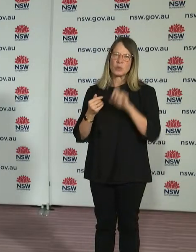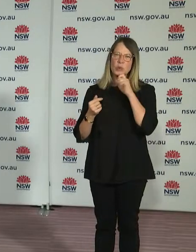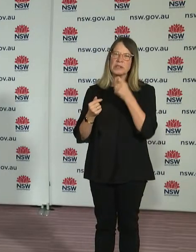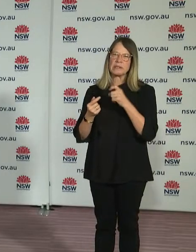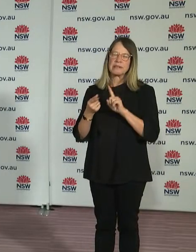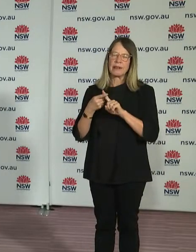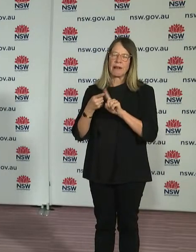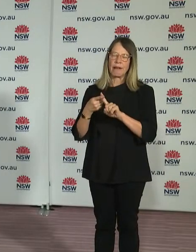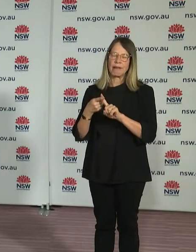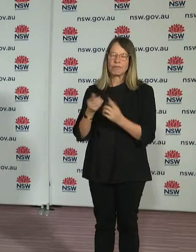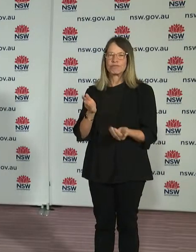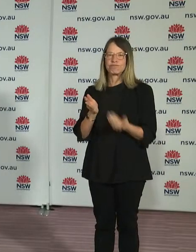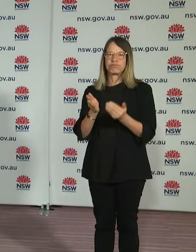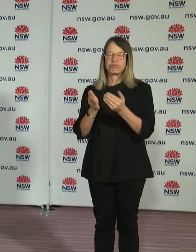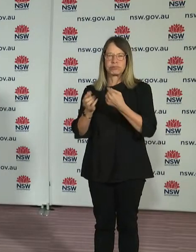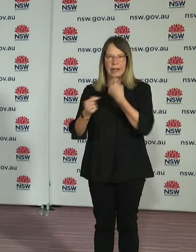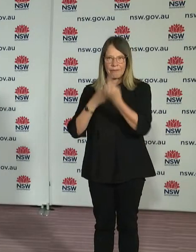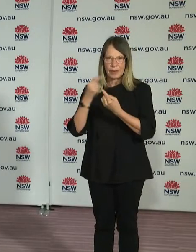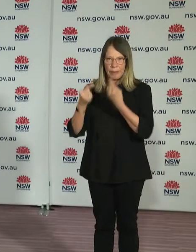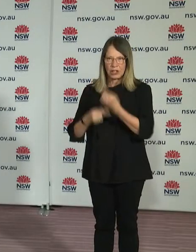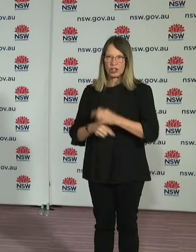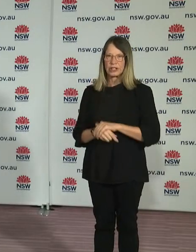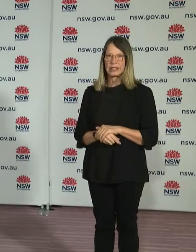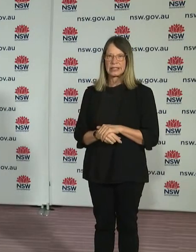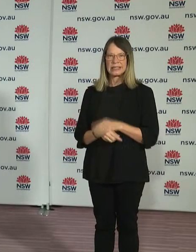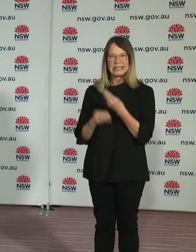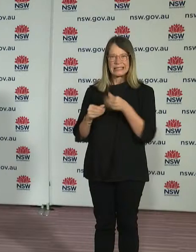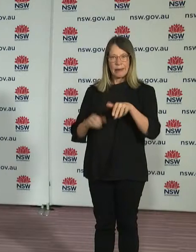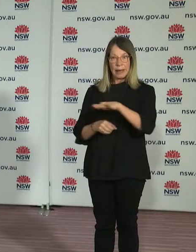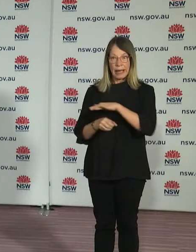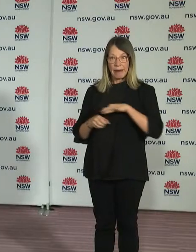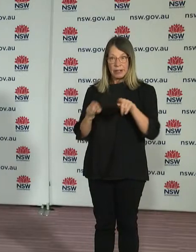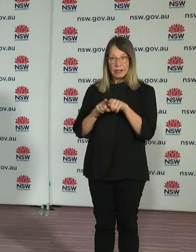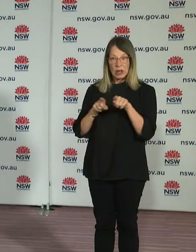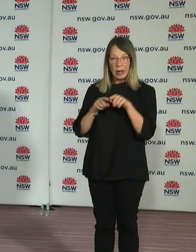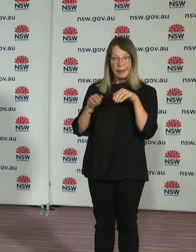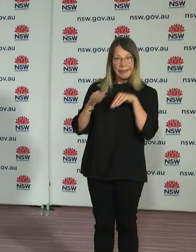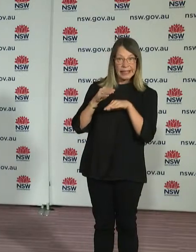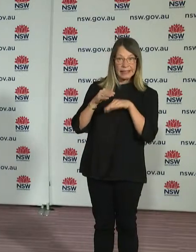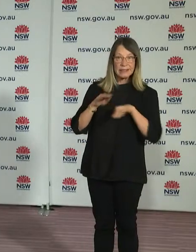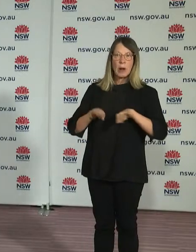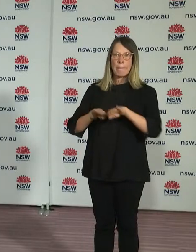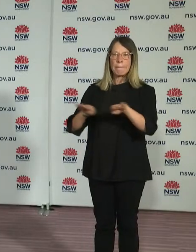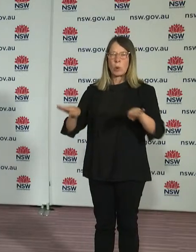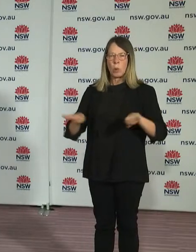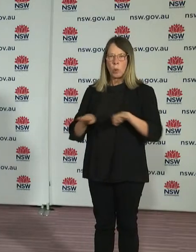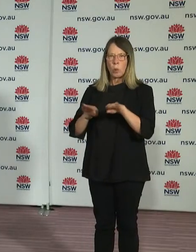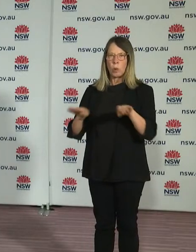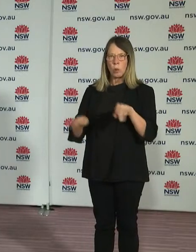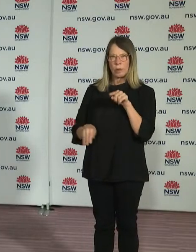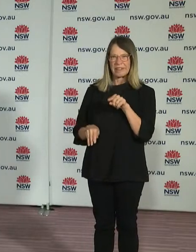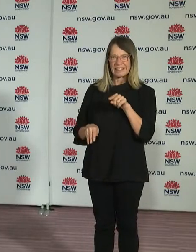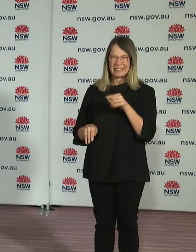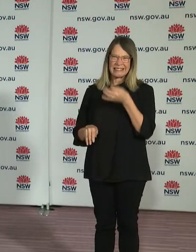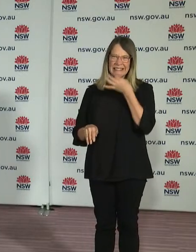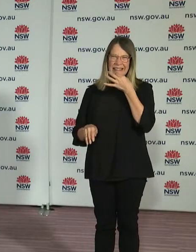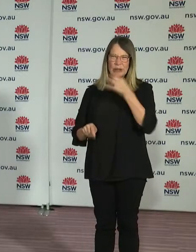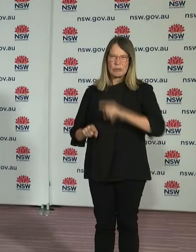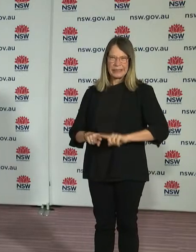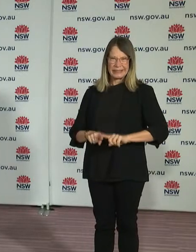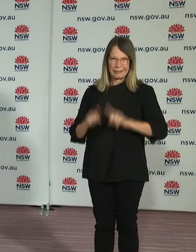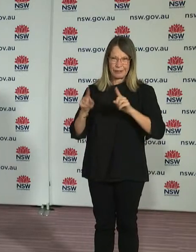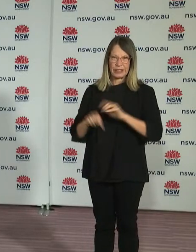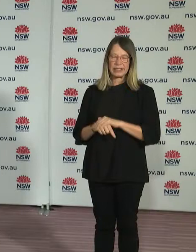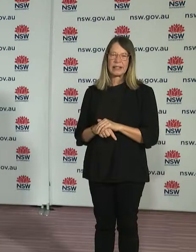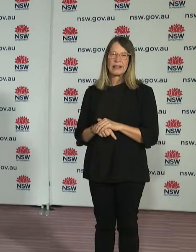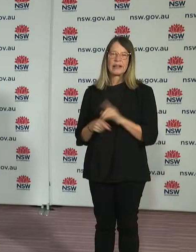are settings like indoor pools, but the behaviours and the things that happen in indoor pools are very different. If you've got a group of 12 to